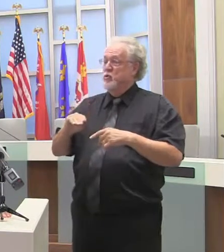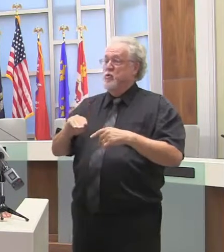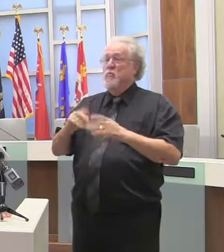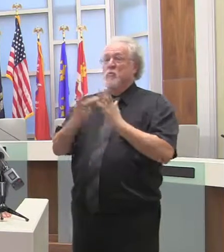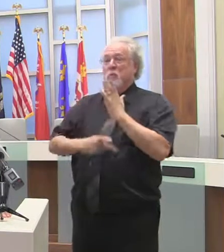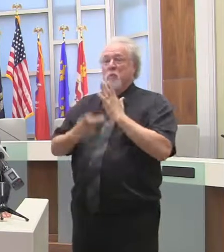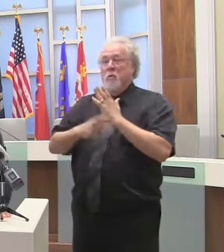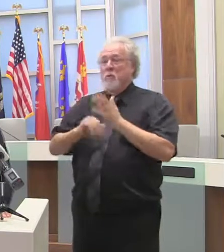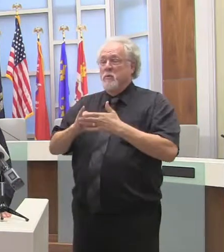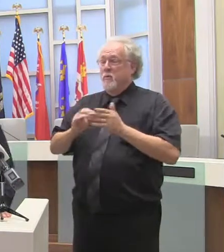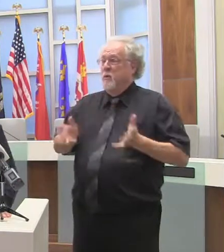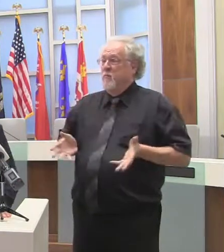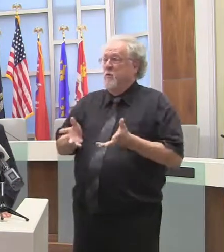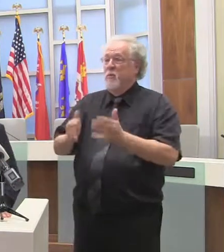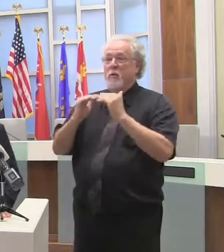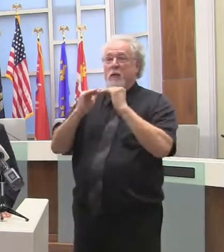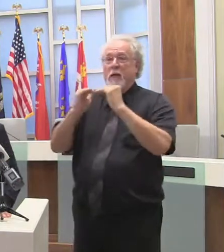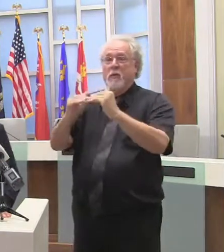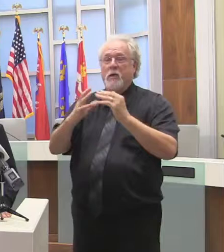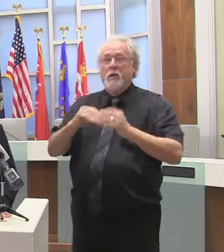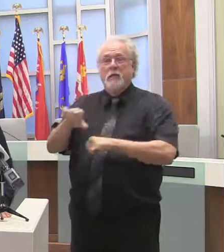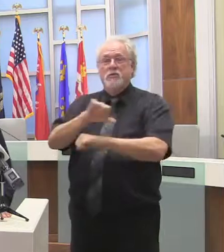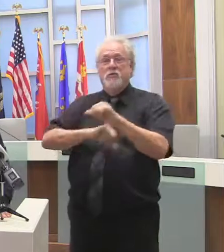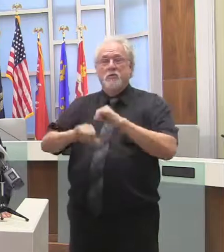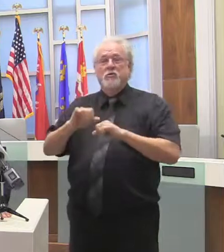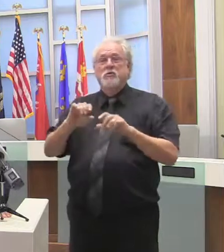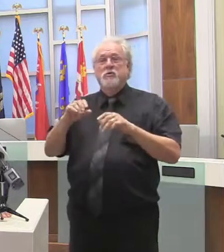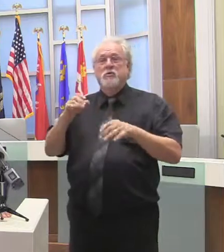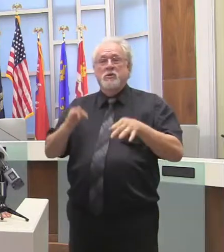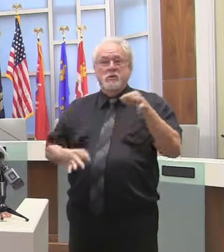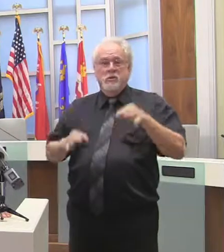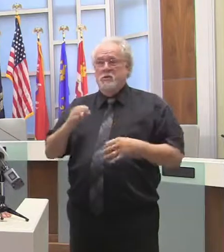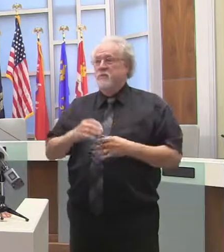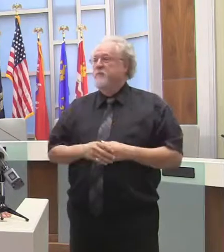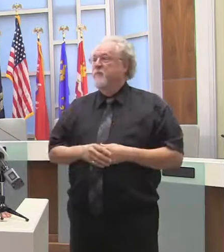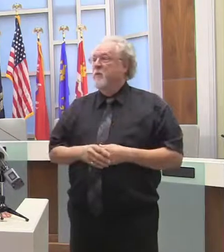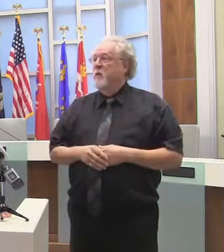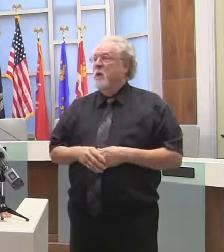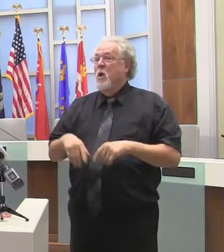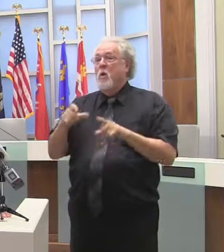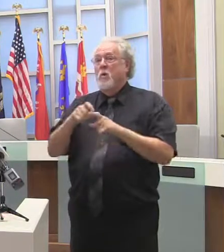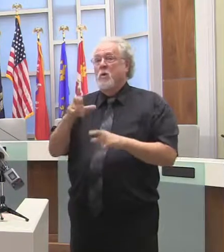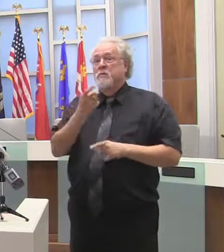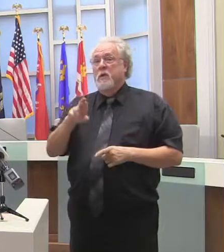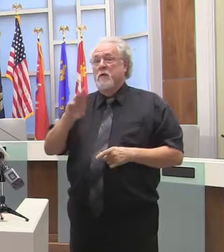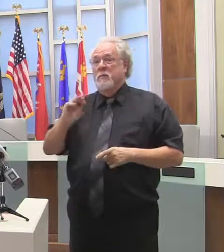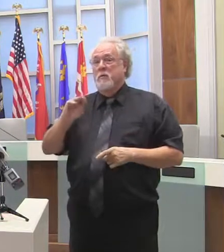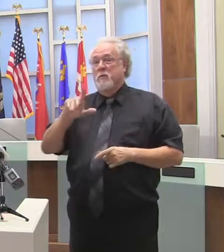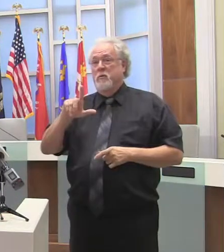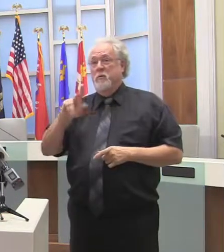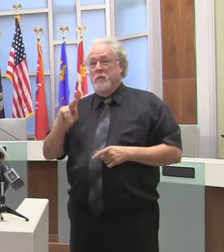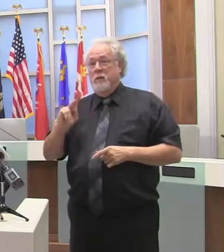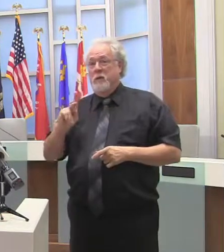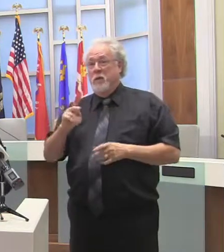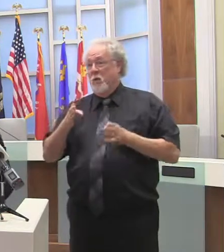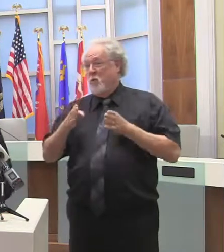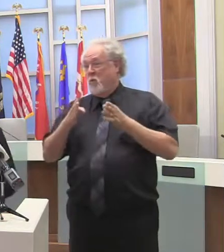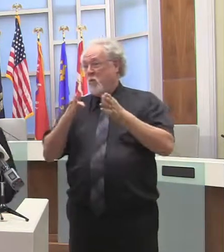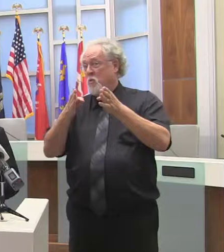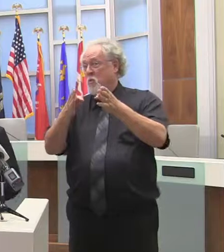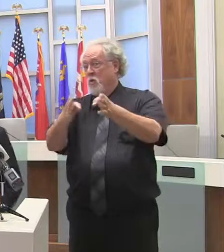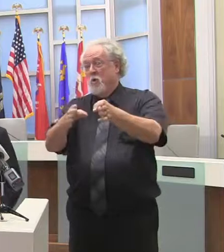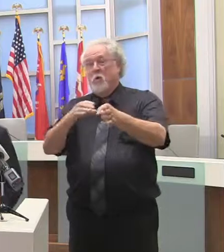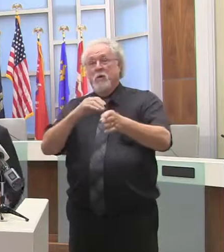that promote equity and social justice. In the words of Dr. Martin Luther King, the road ahead is